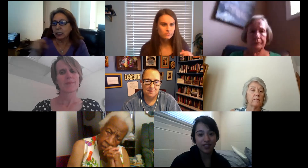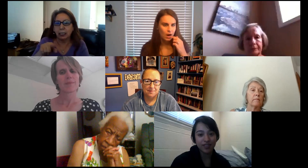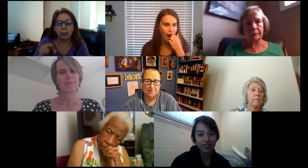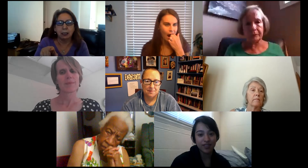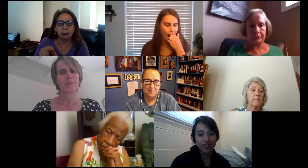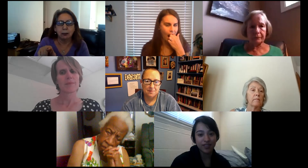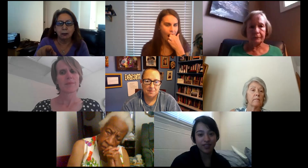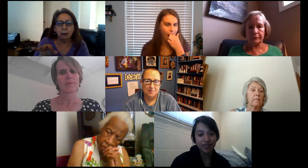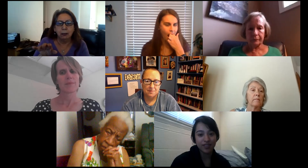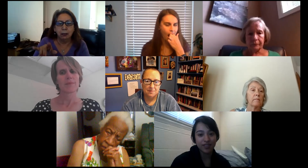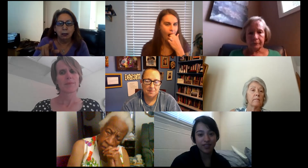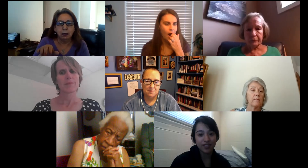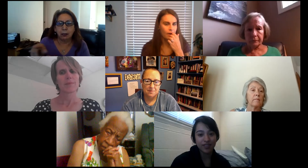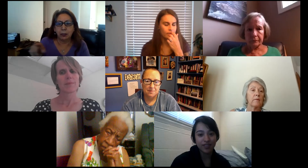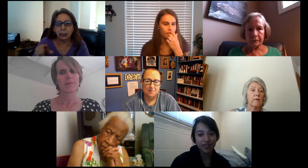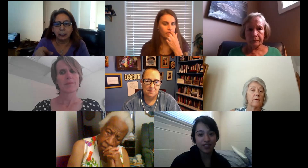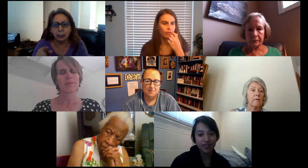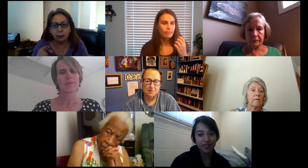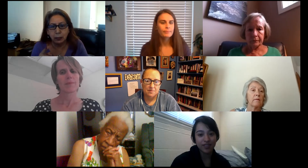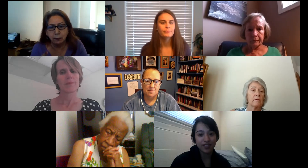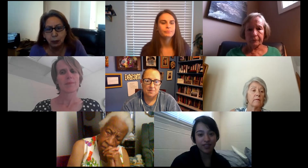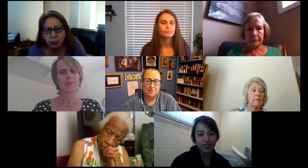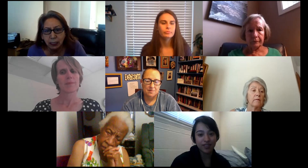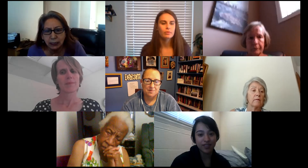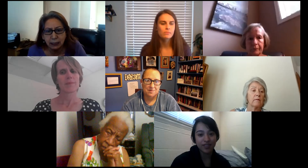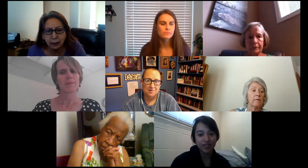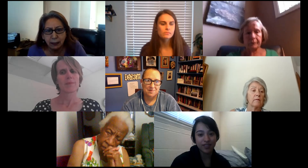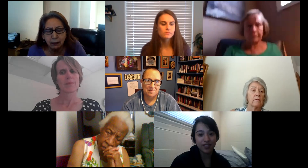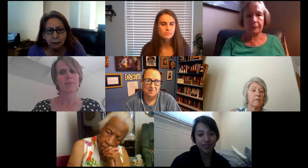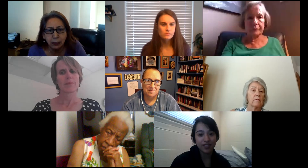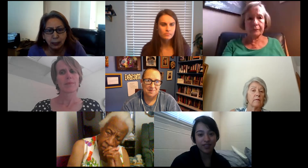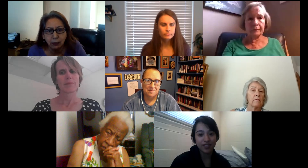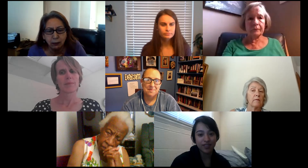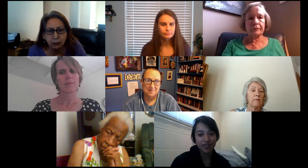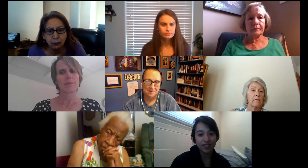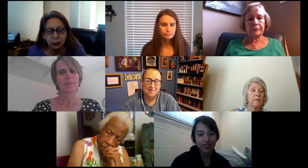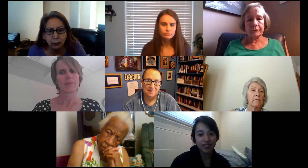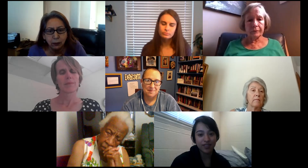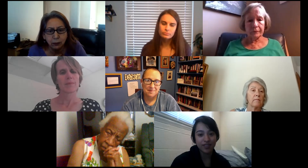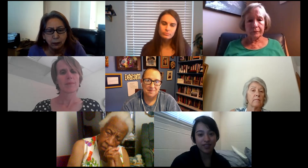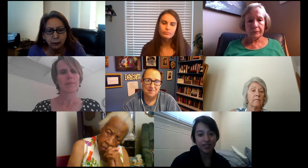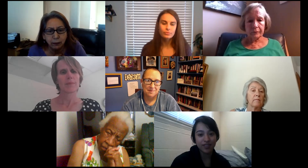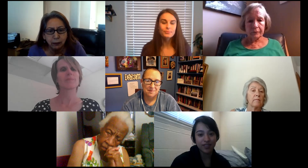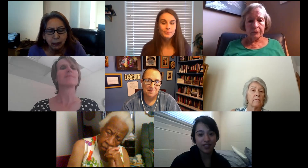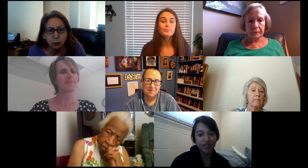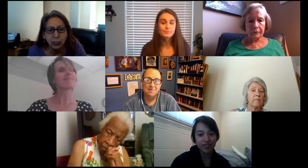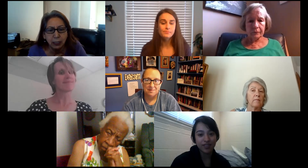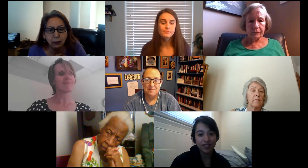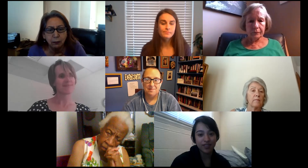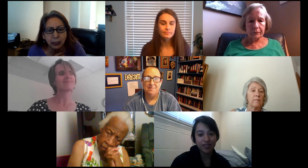like the one that one of you, Adalise has, I think. What is it called? Contigos or Comina, what is it